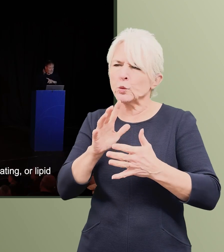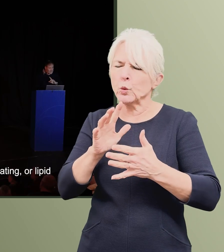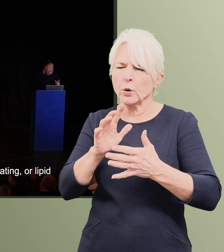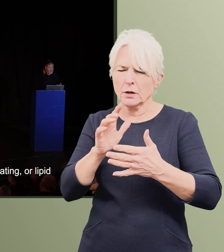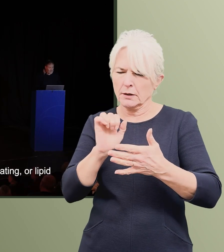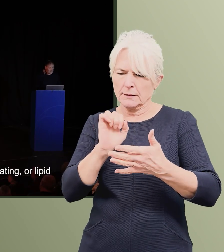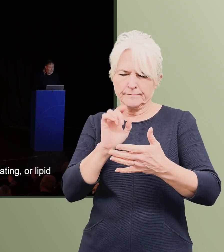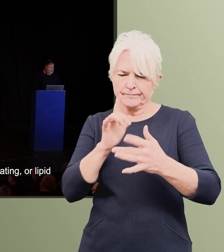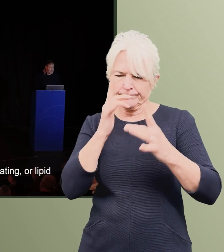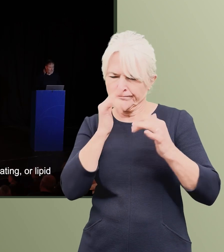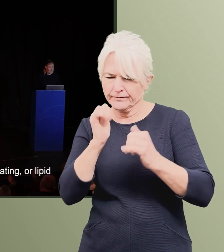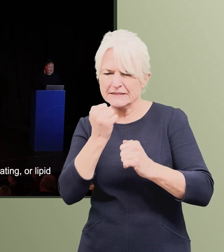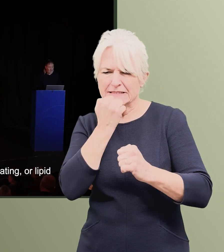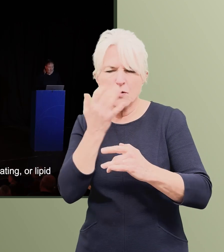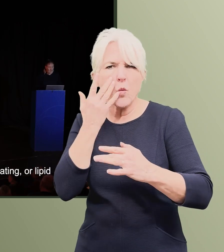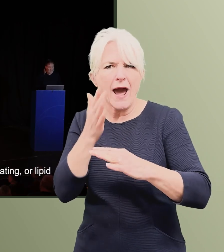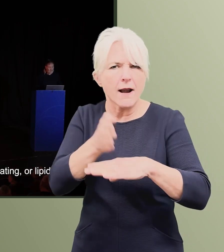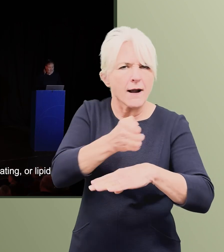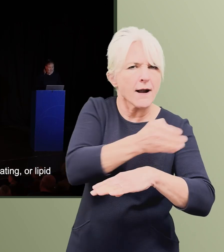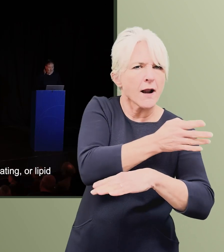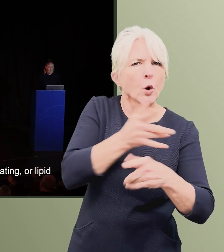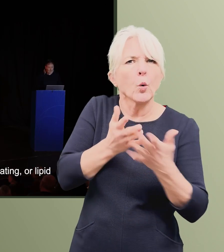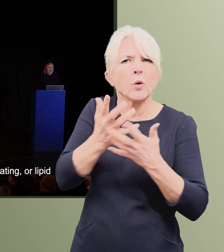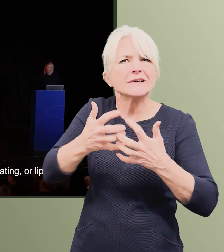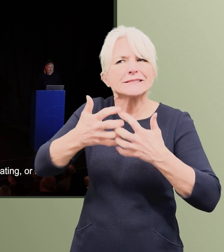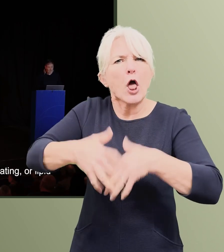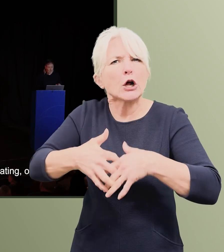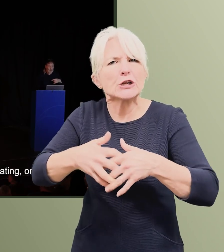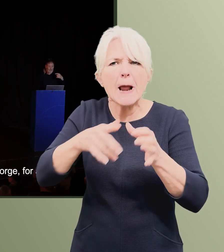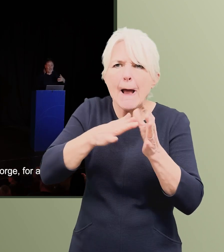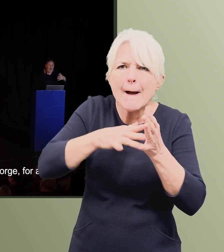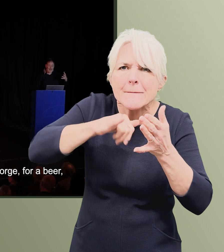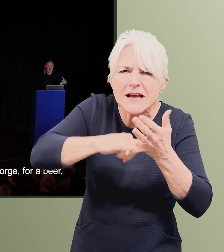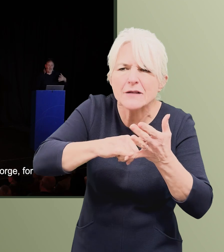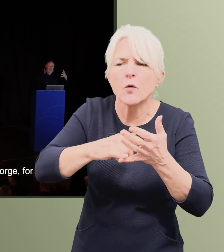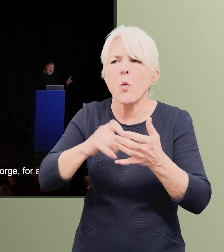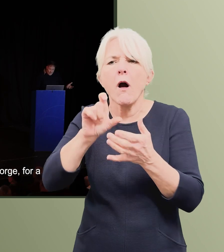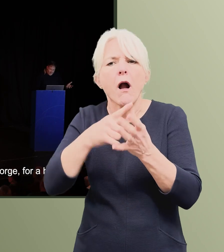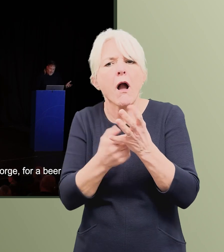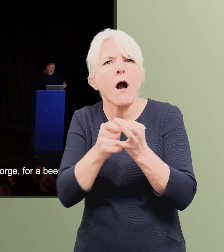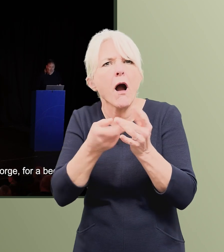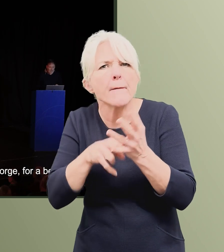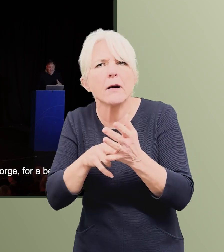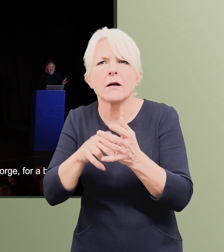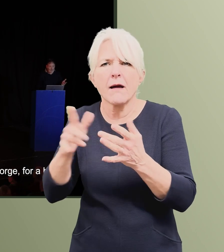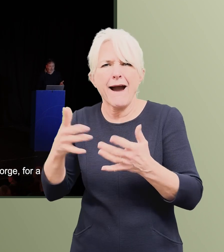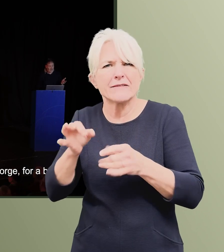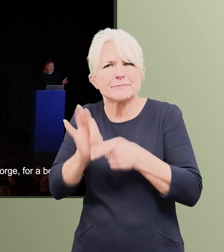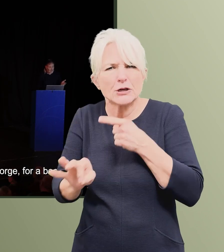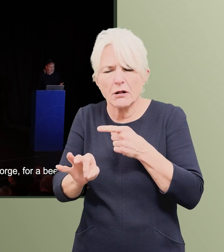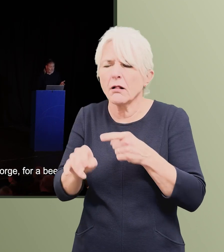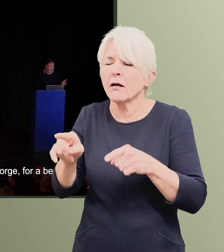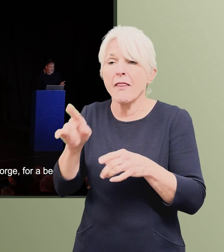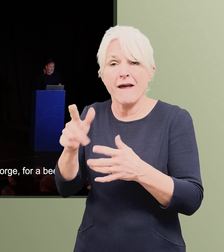and we were one of the first projects for lipid dating or lipid analysis. So we're going to have lipid analysis anyway, but they said,